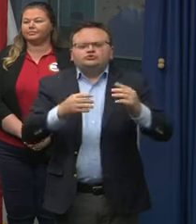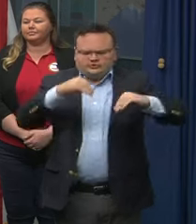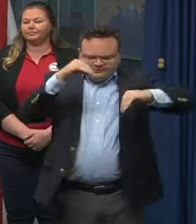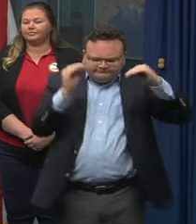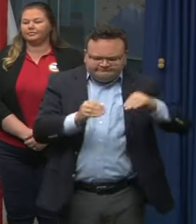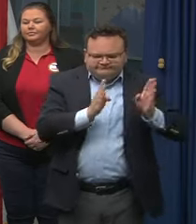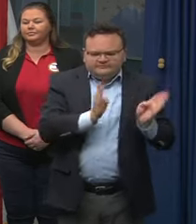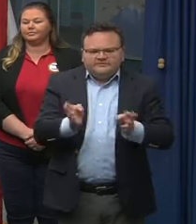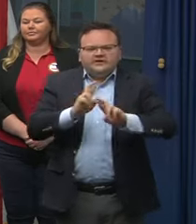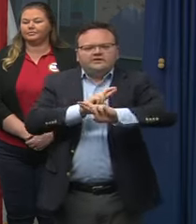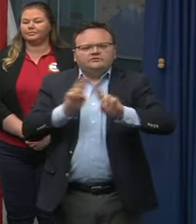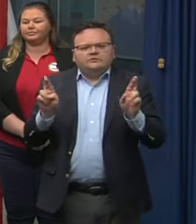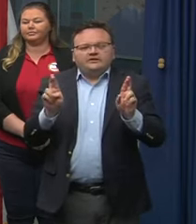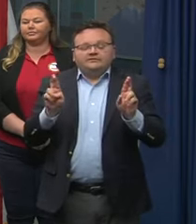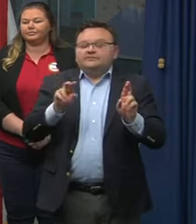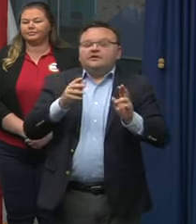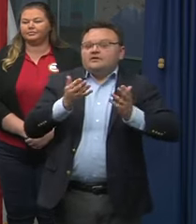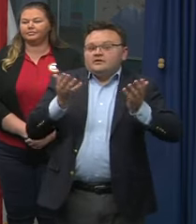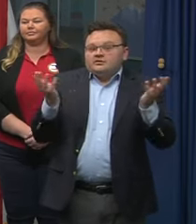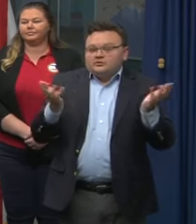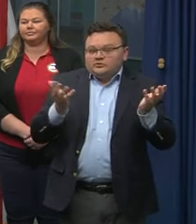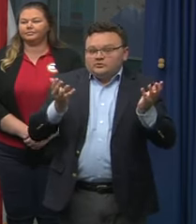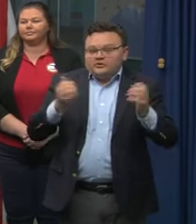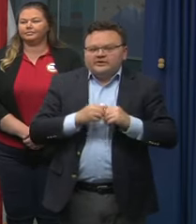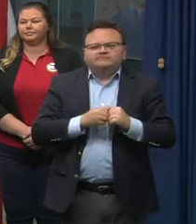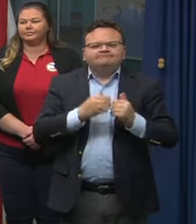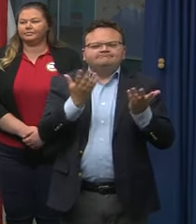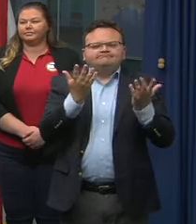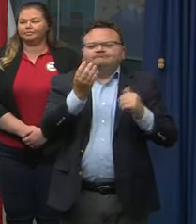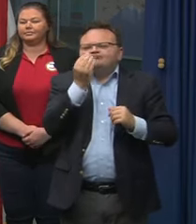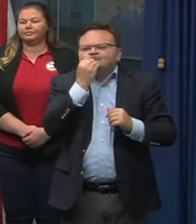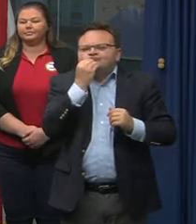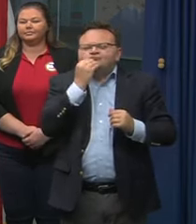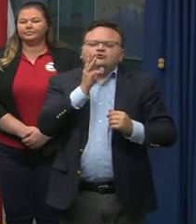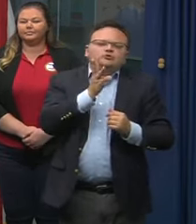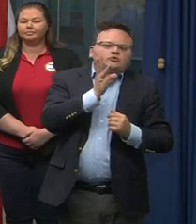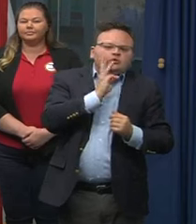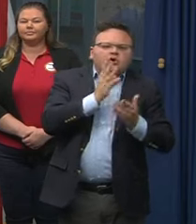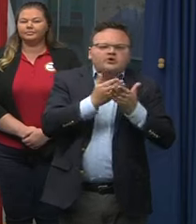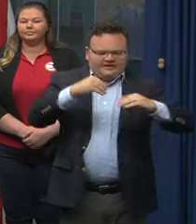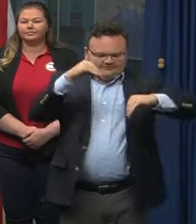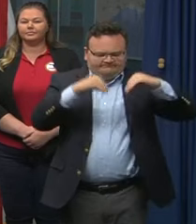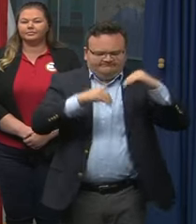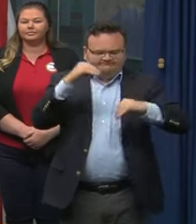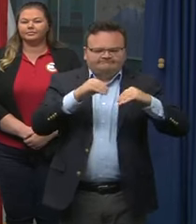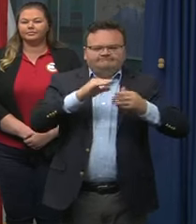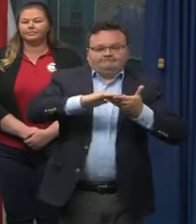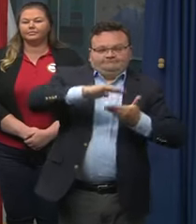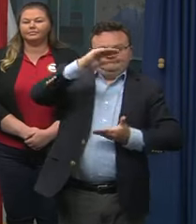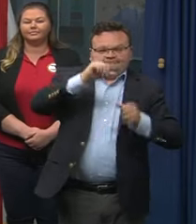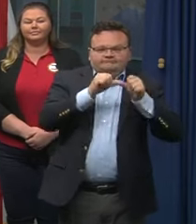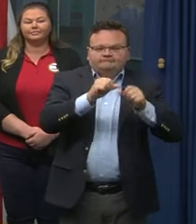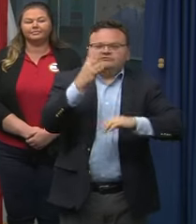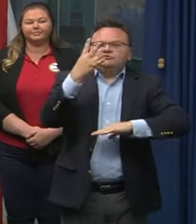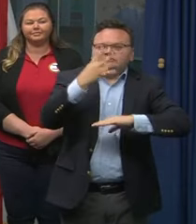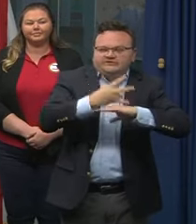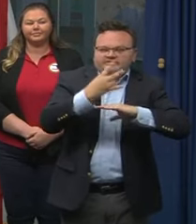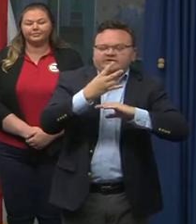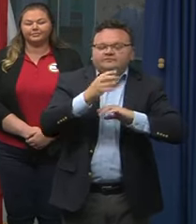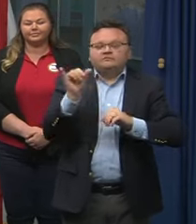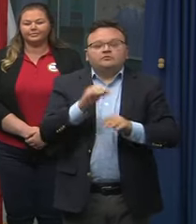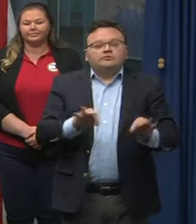This includes having a stock disaster supply kit with at least 7 days of supplies and developing a disaster plan ahead of the storm. Remember